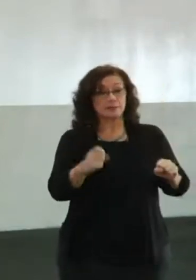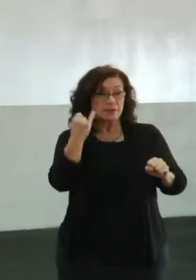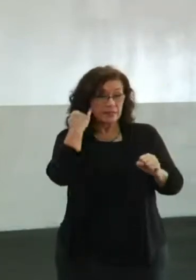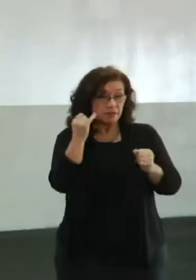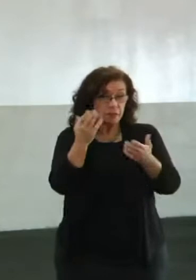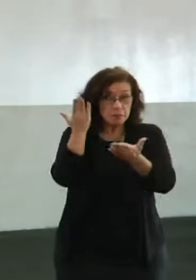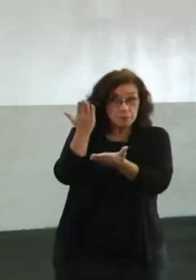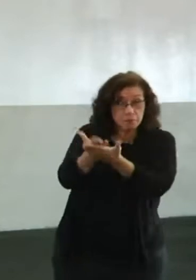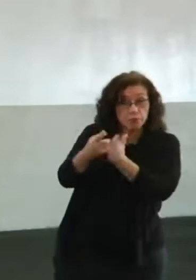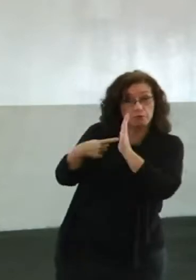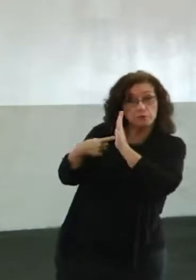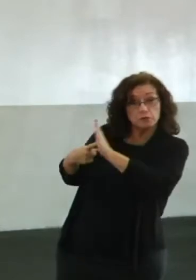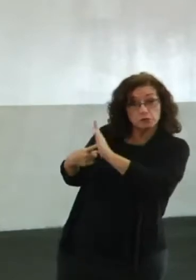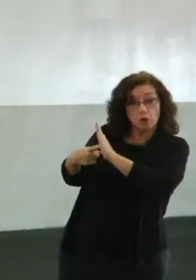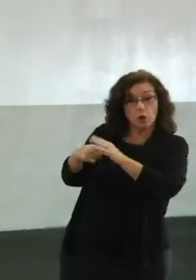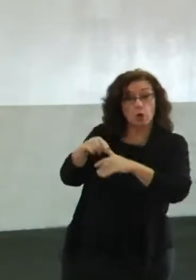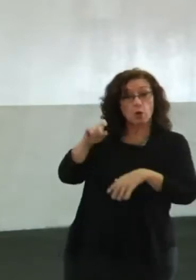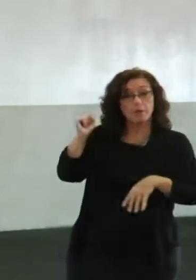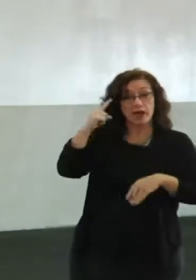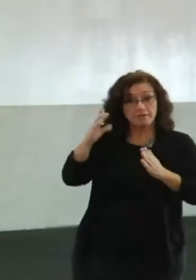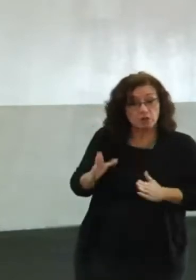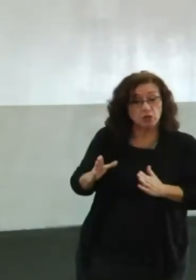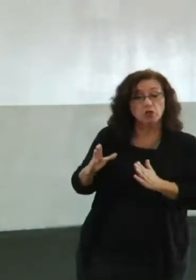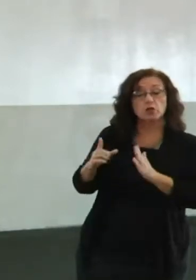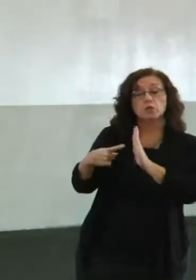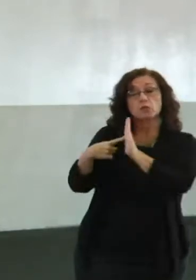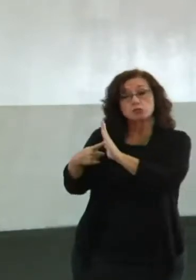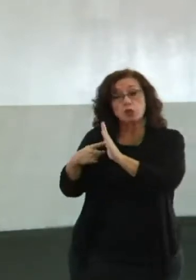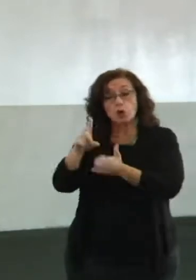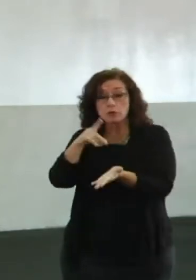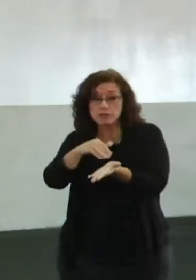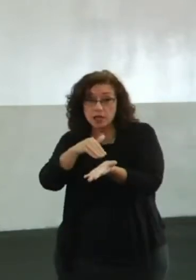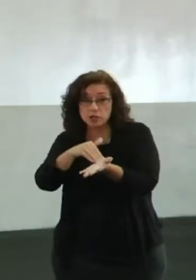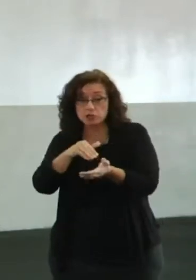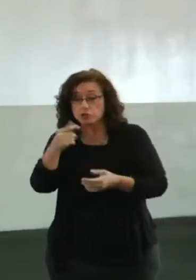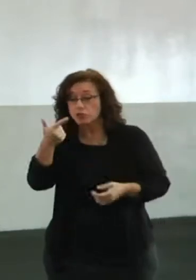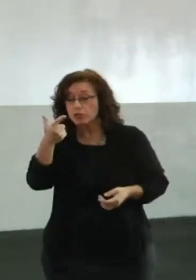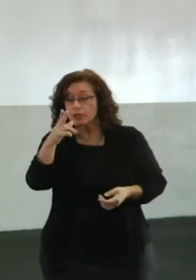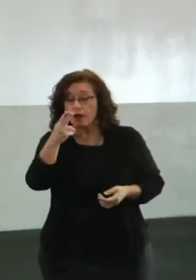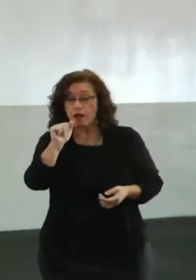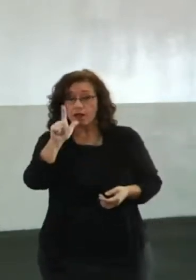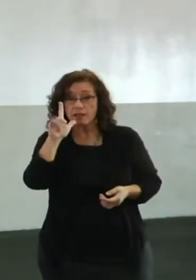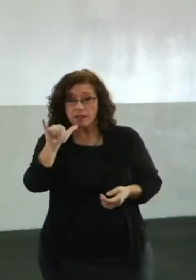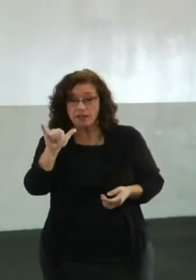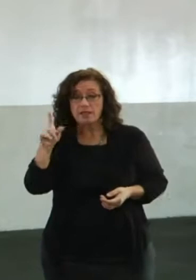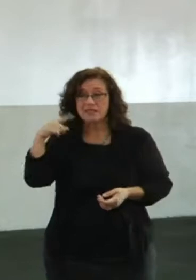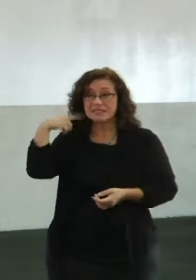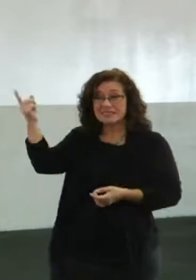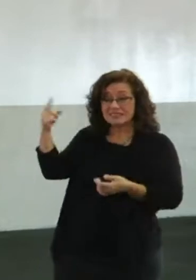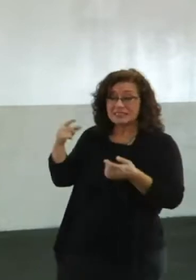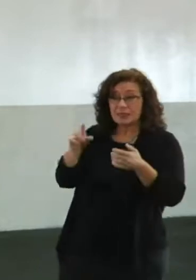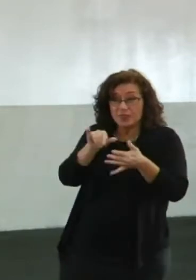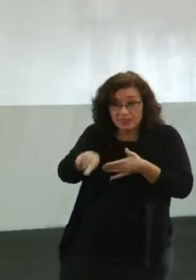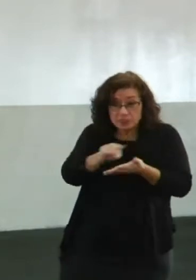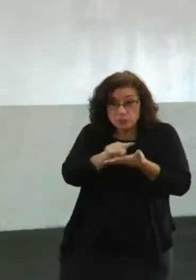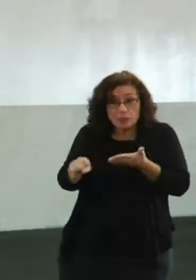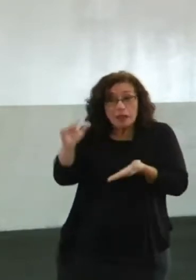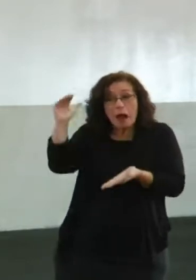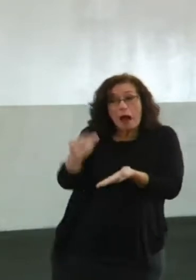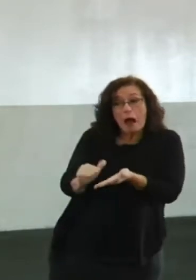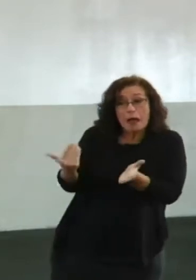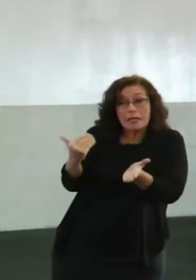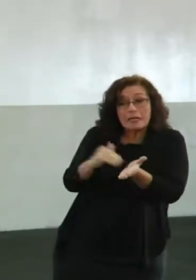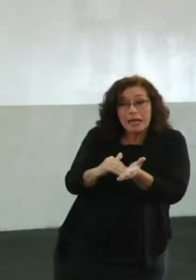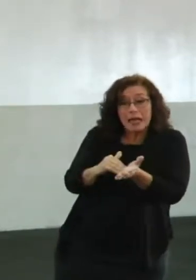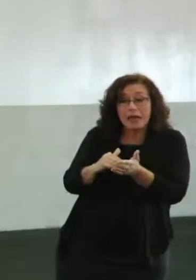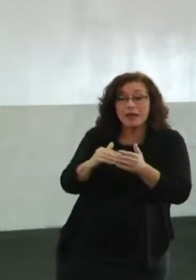the governor, show Dr. Gawley that the problematic trends that we have are trending in a better direction, we might be able to hold on. It's a long shot, but